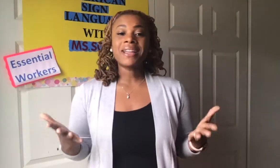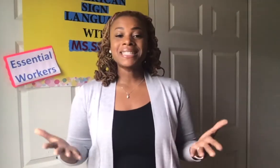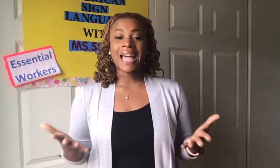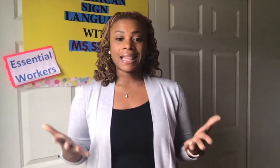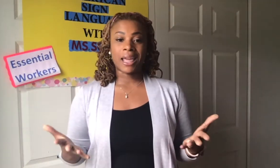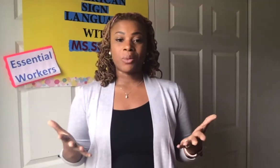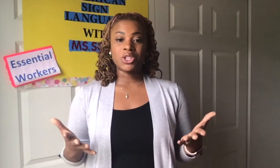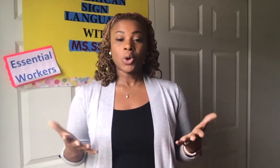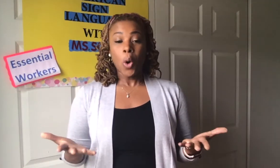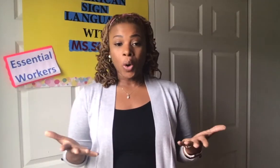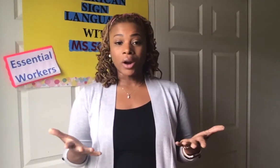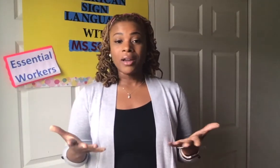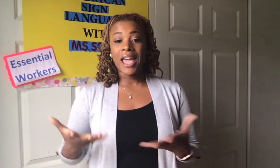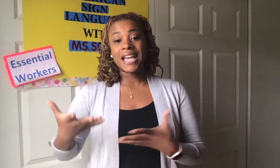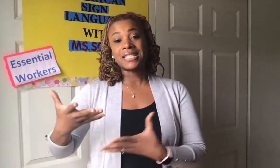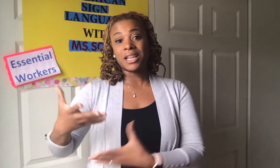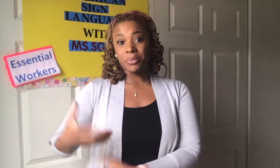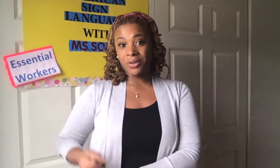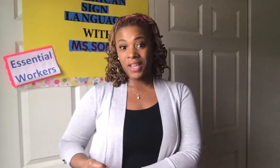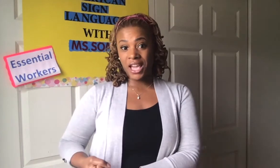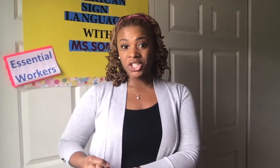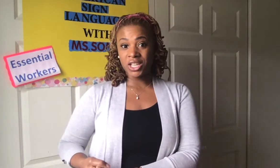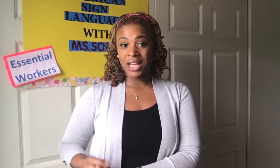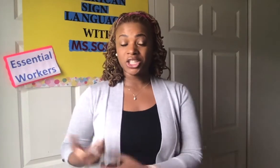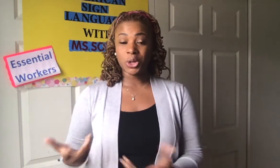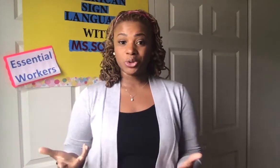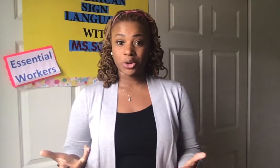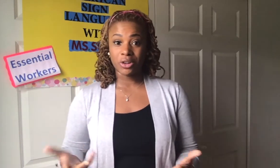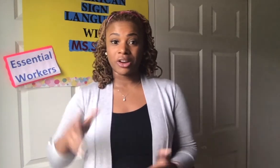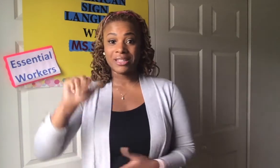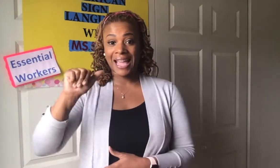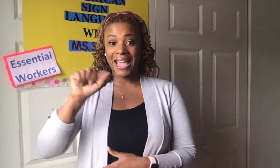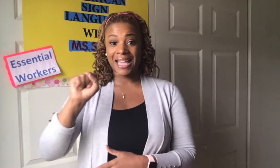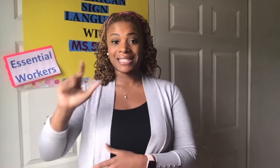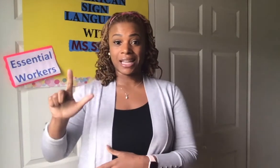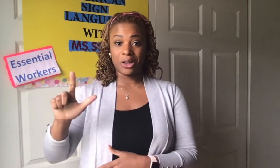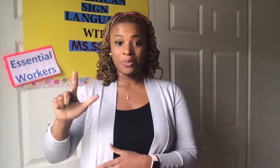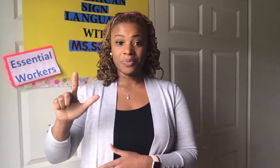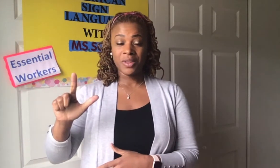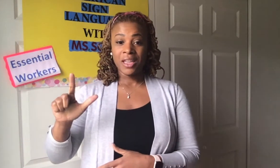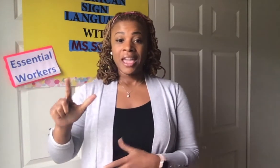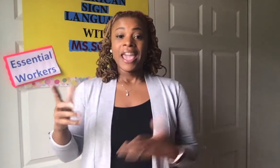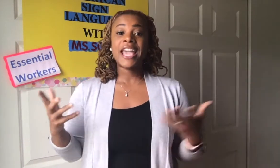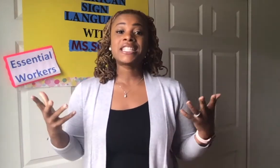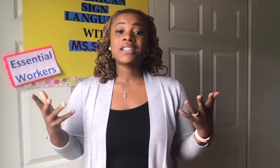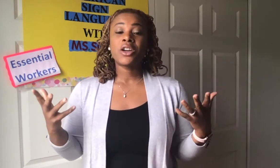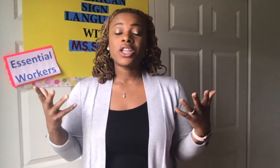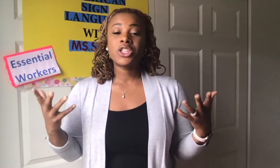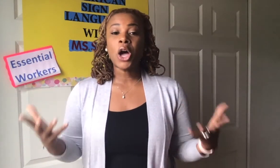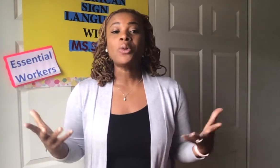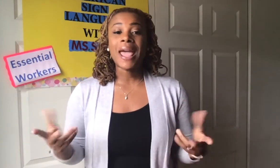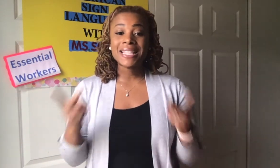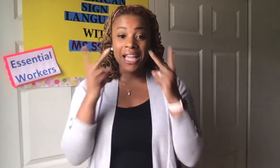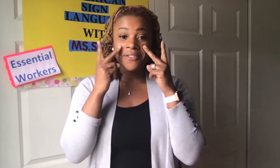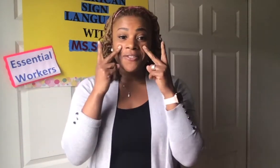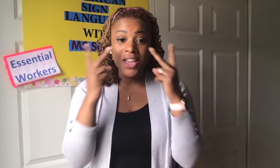Sign Language, or as the abbreviation I told you earlier is ASL, is known as a